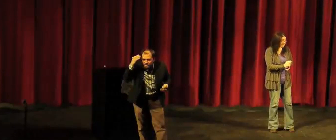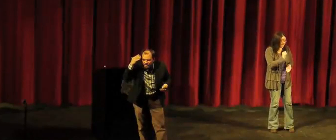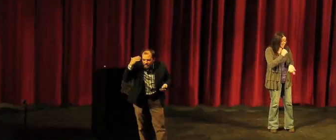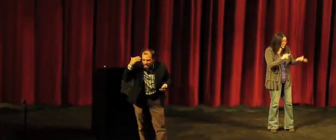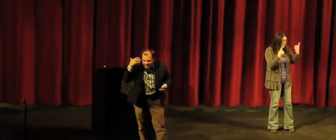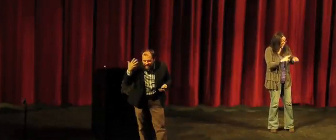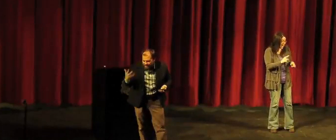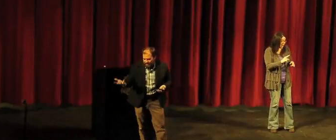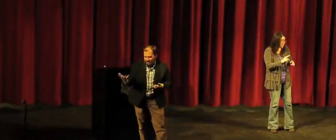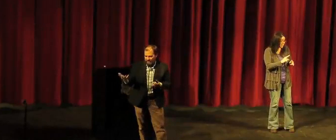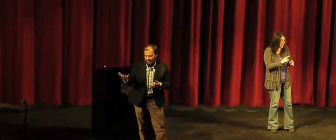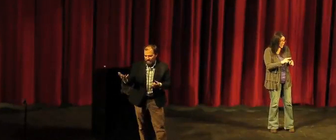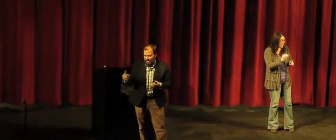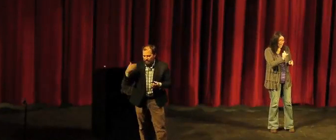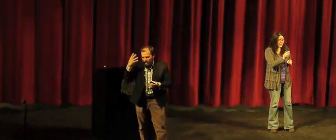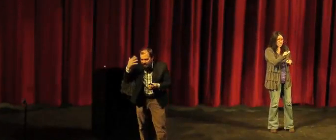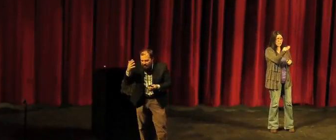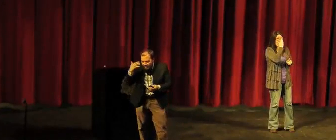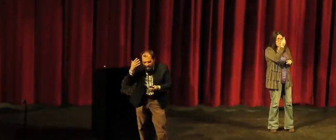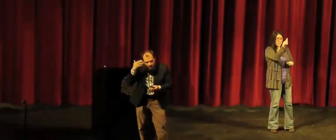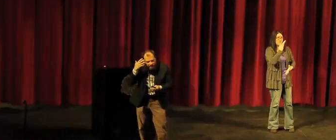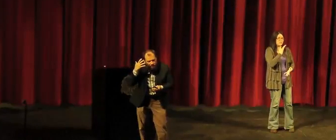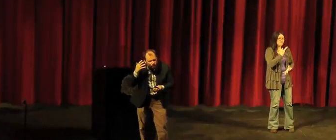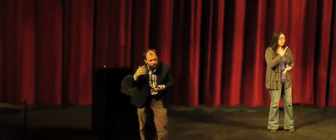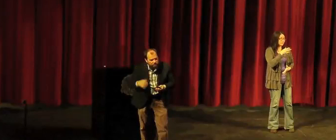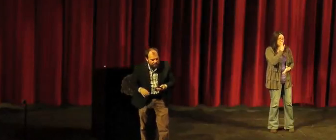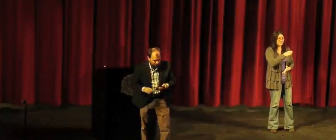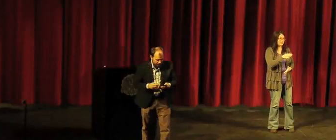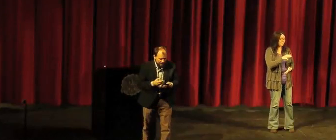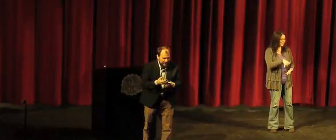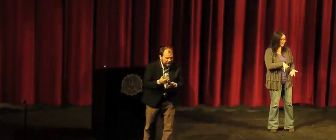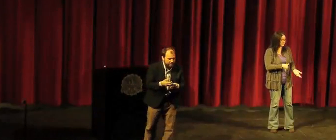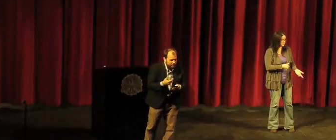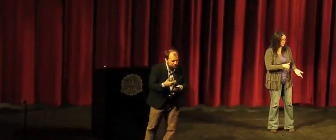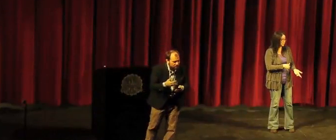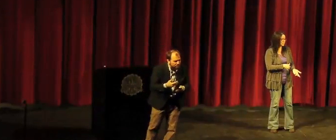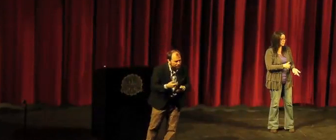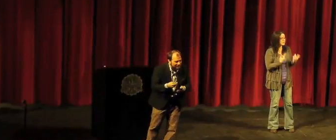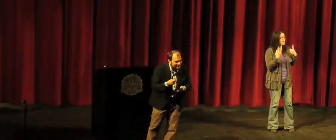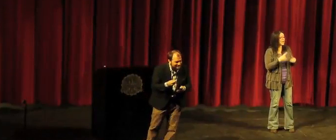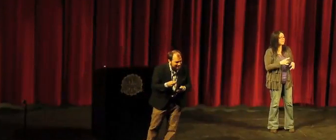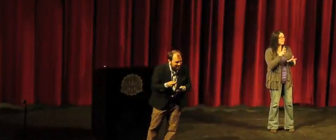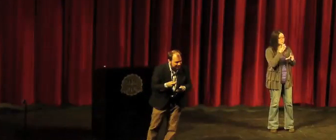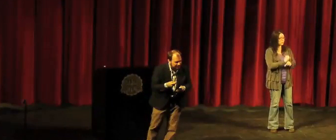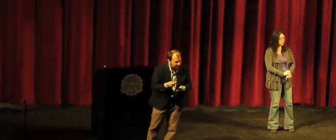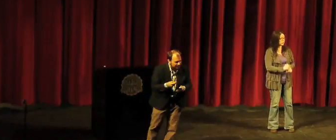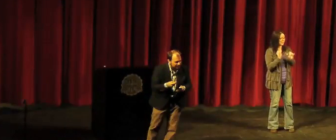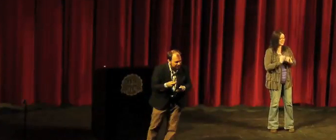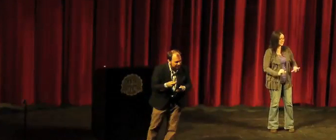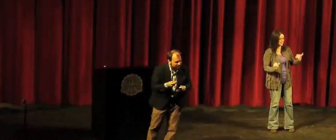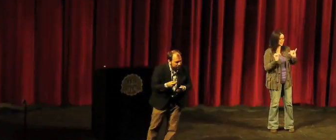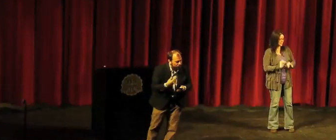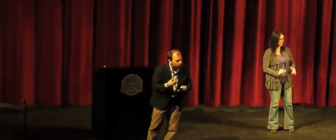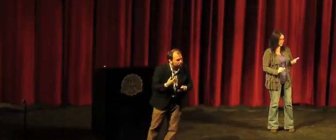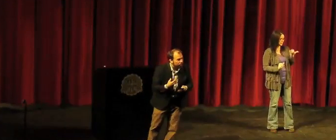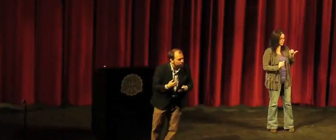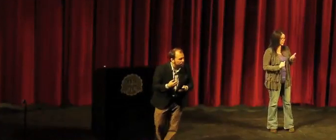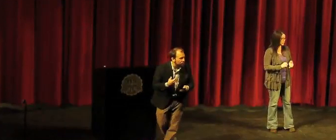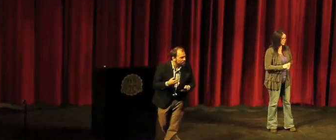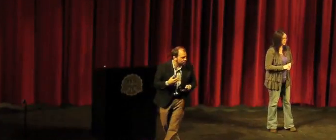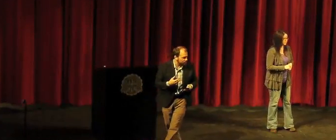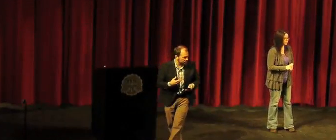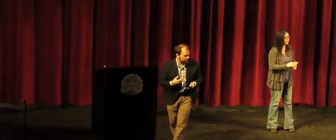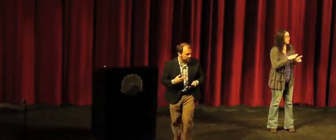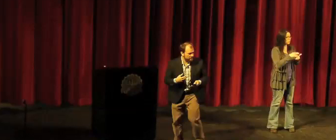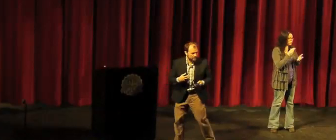happen didactically like that, right? It doesn't happen informatively. It happens ritualistically. You learn it through